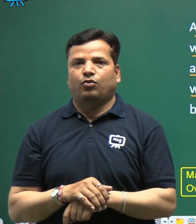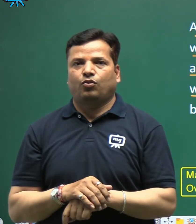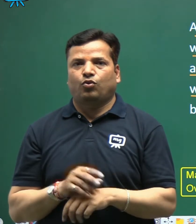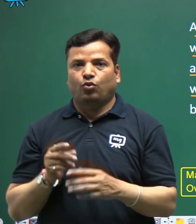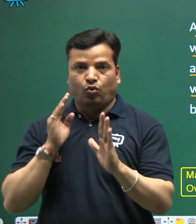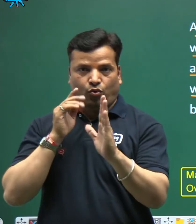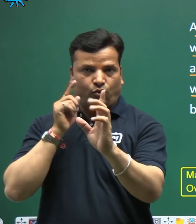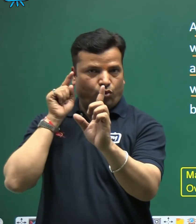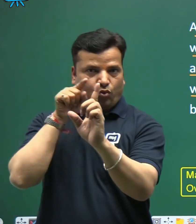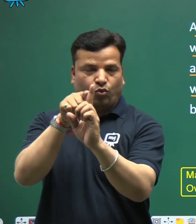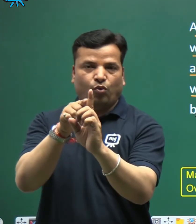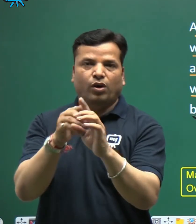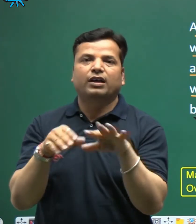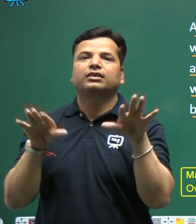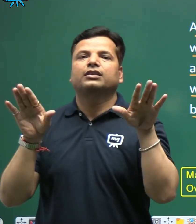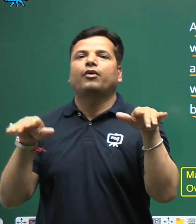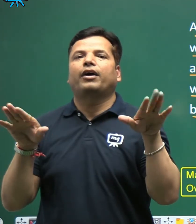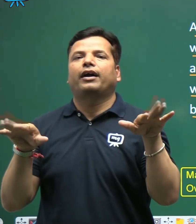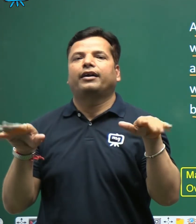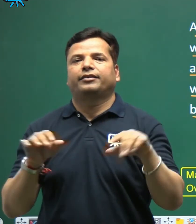towards the bird.